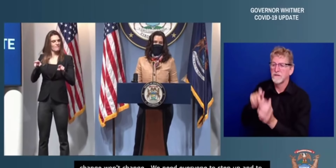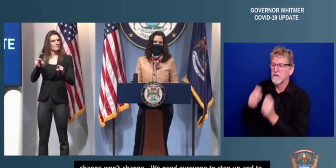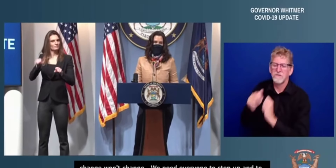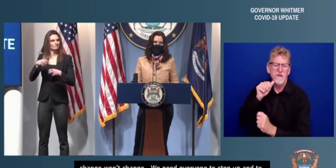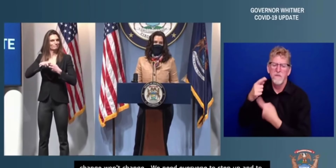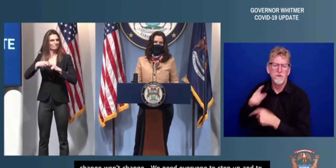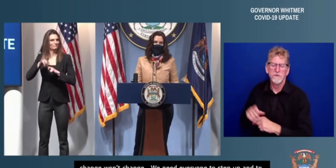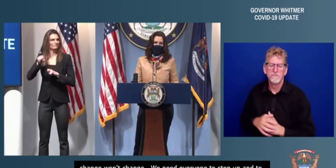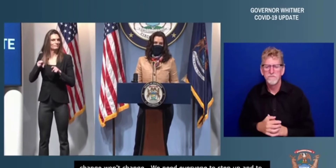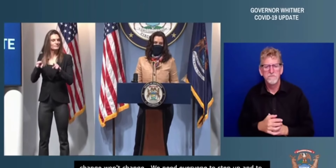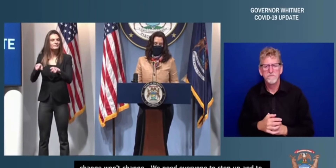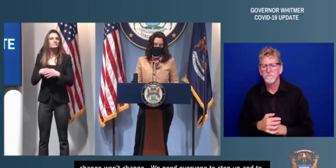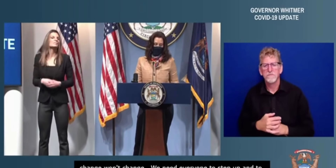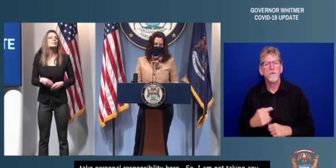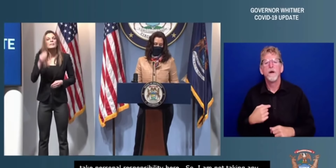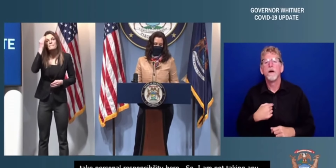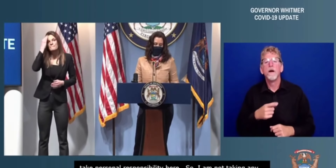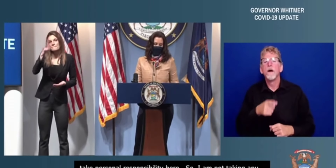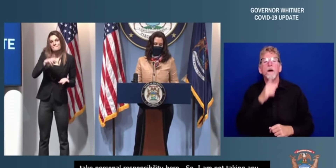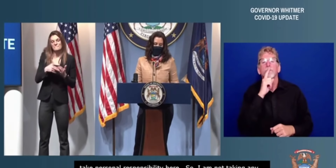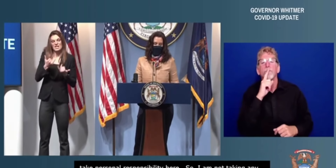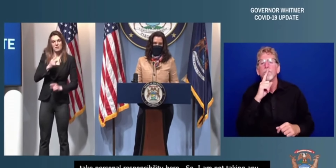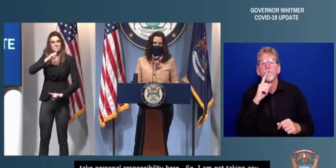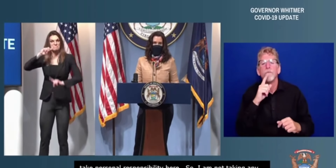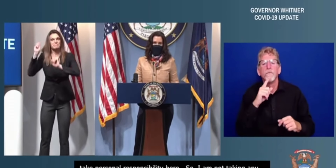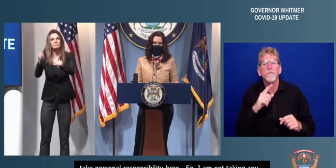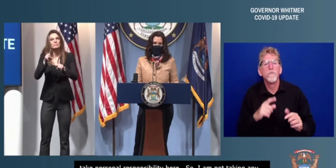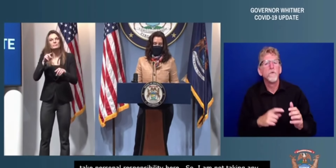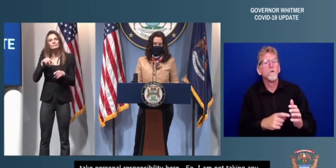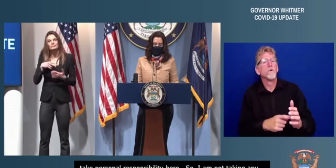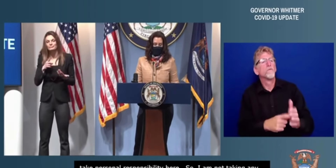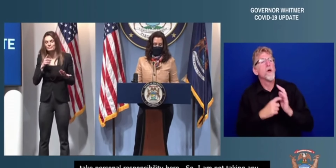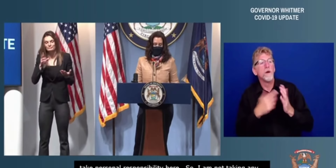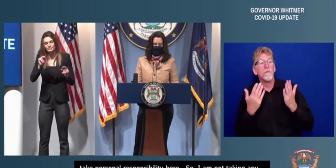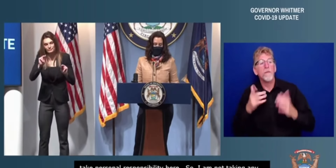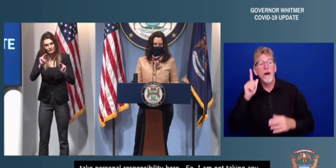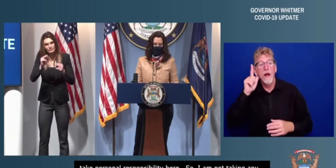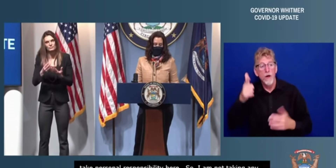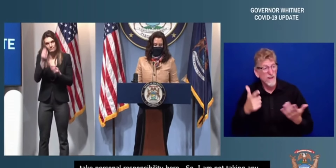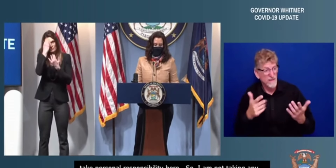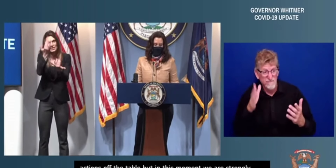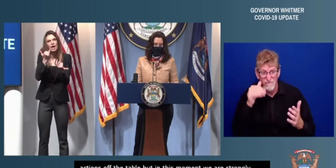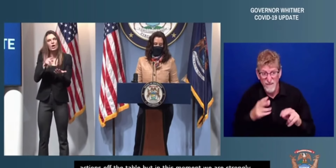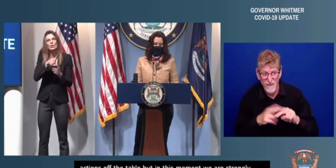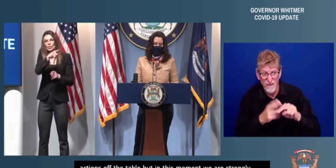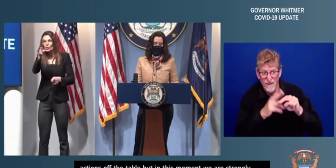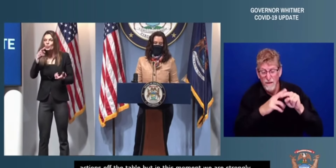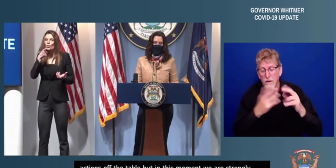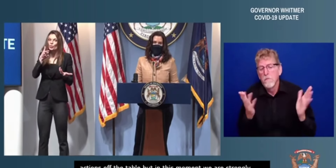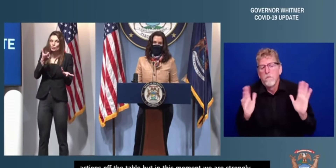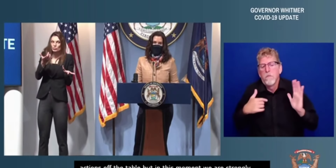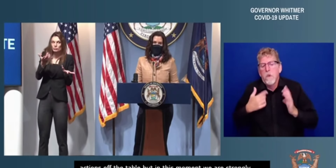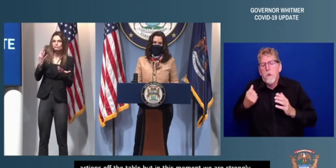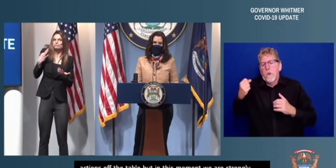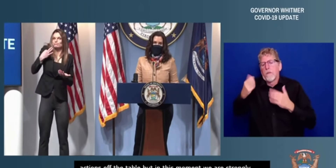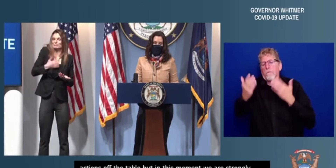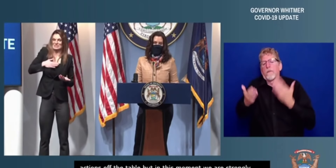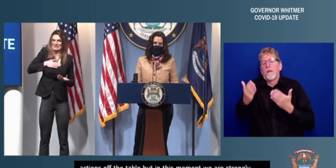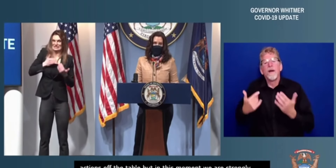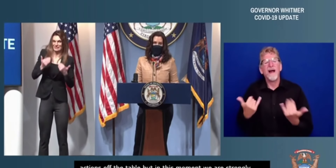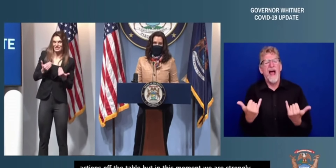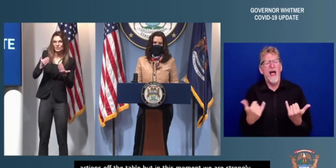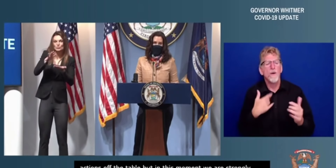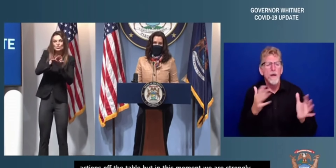in this moment, we are strongly urging that public schools and youth sports voluntarily take action.